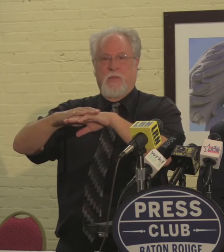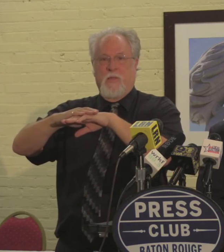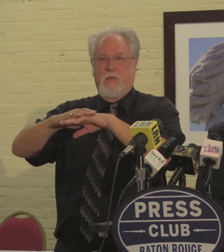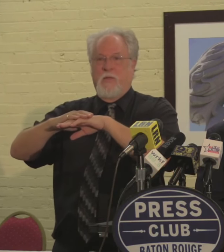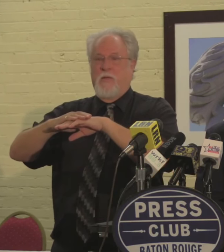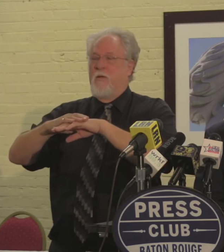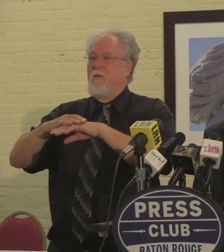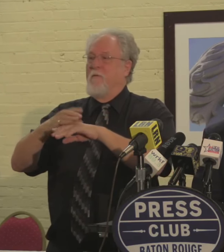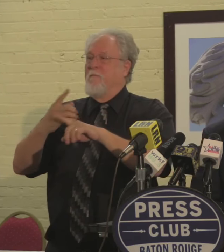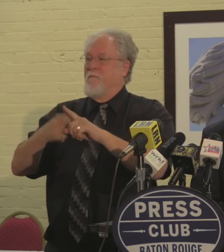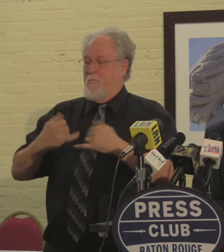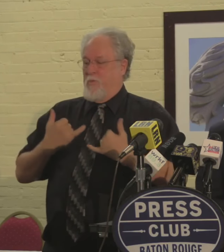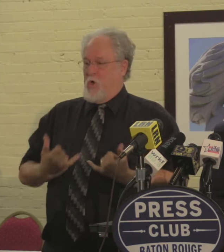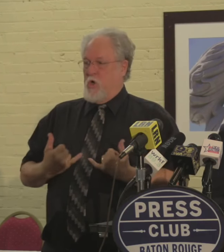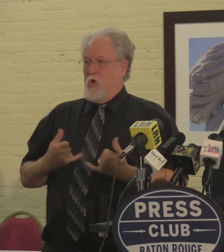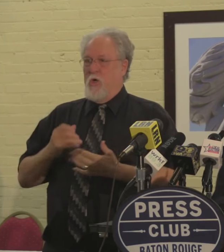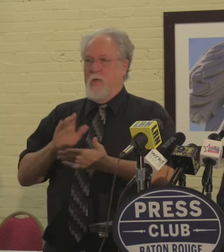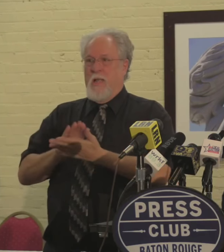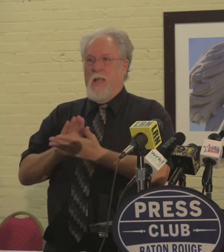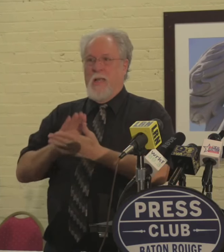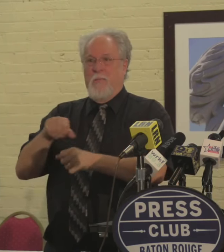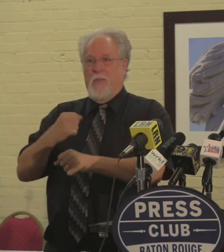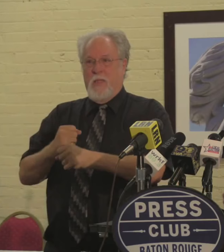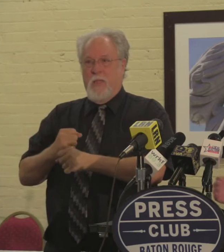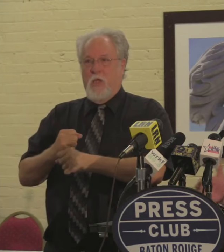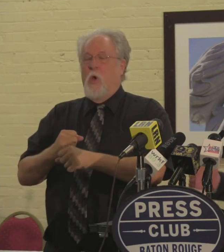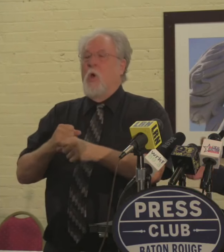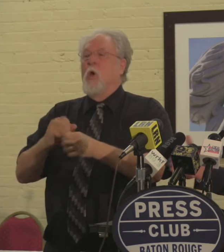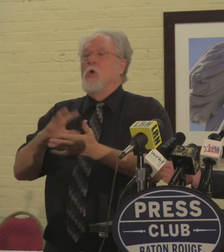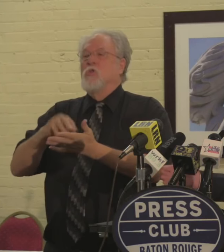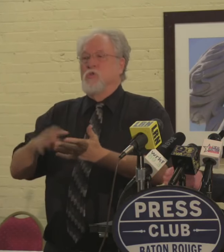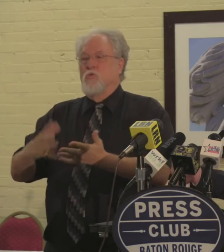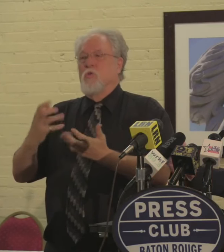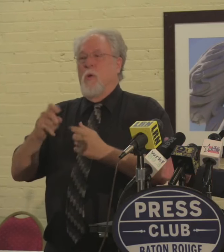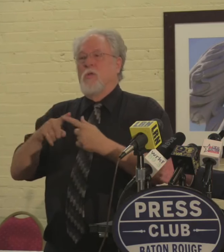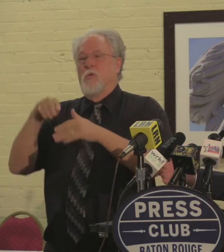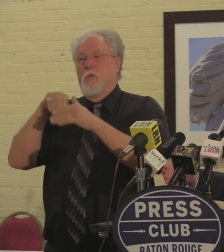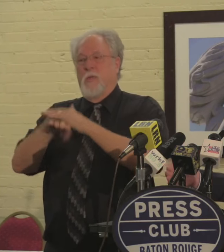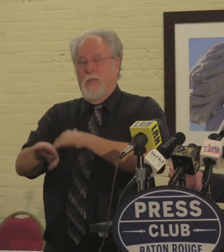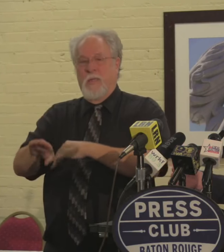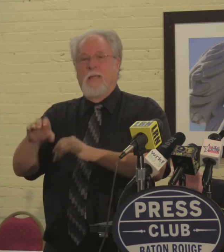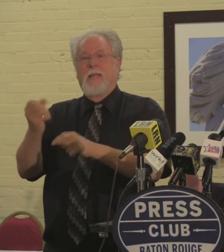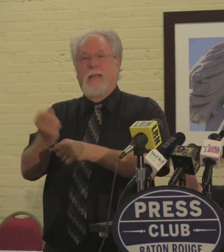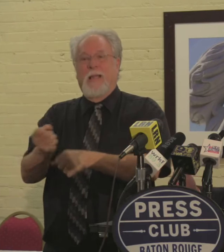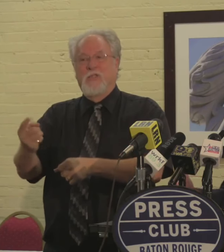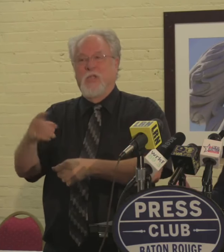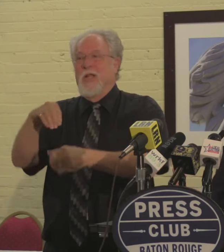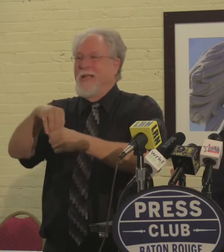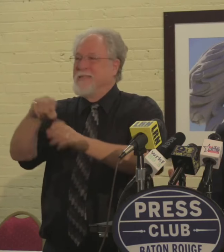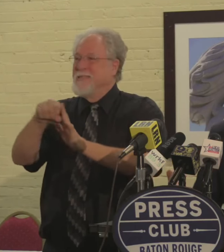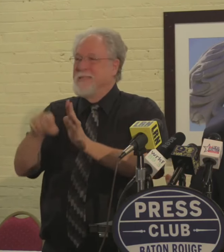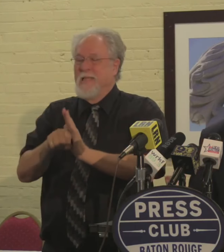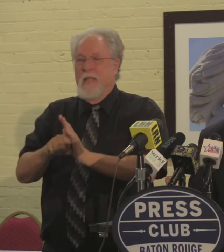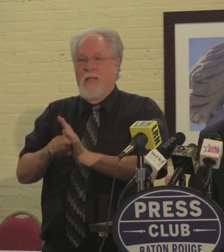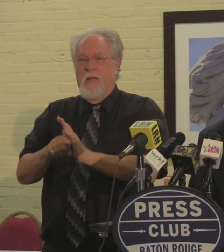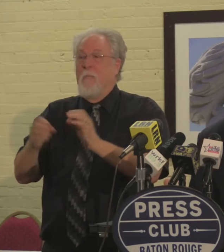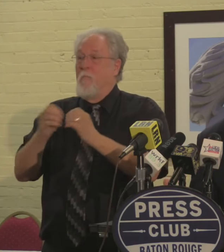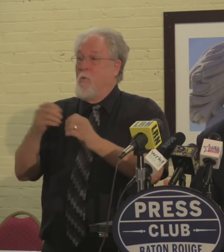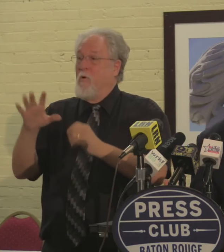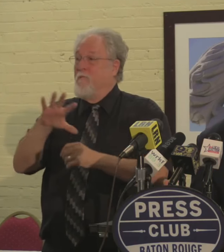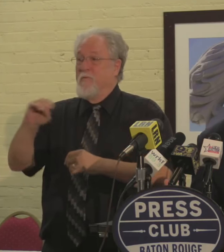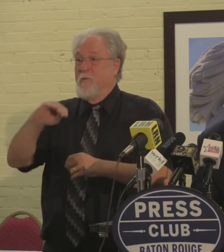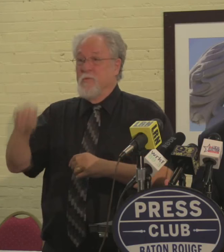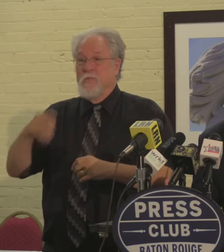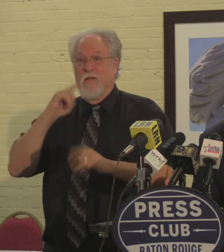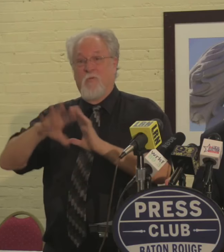current academic year in terms of students who are seeking admission next year in-state. It's more than 50% increase